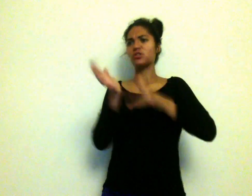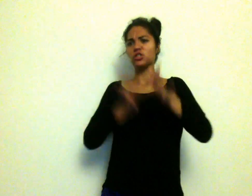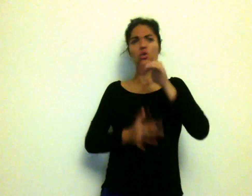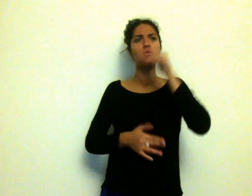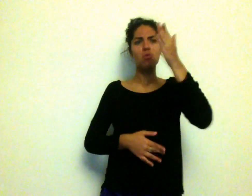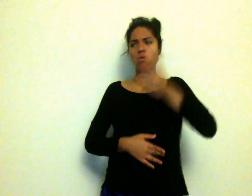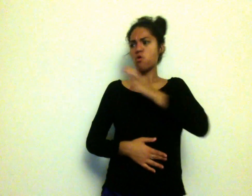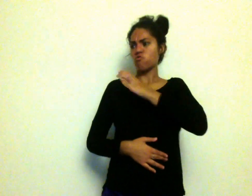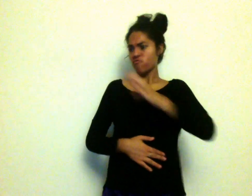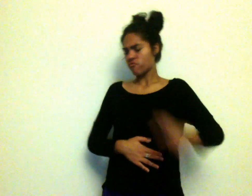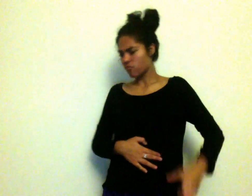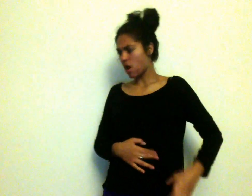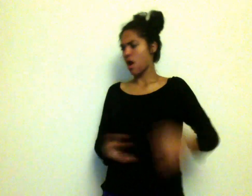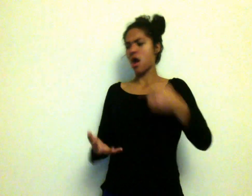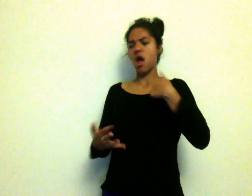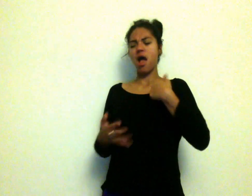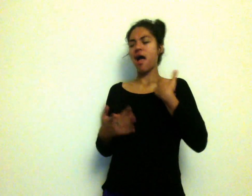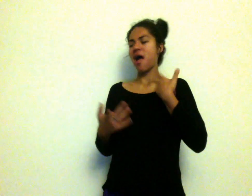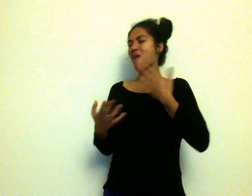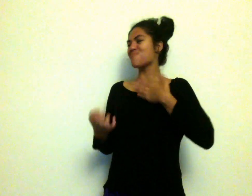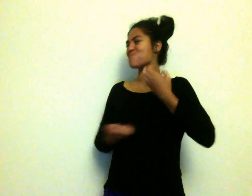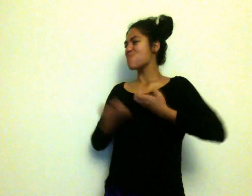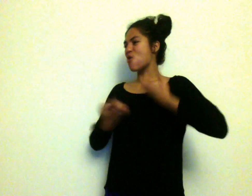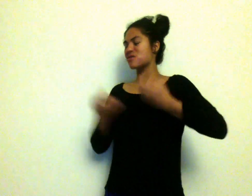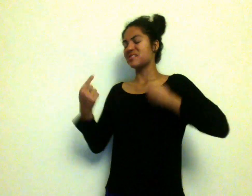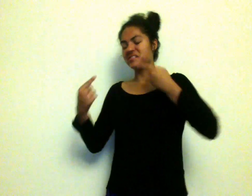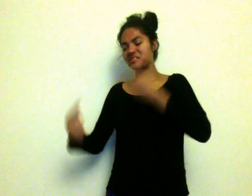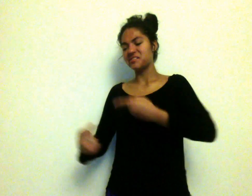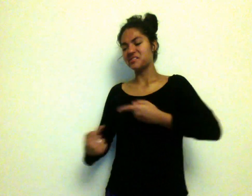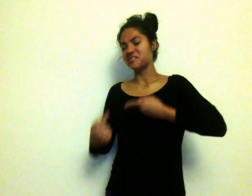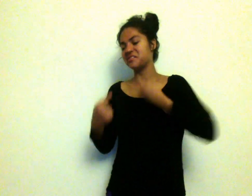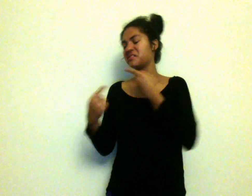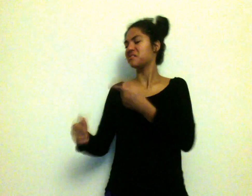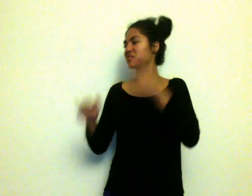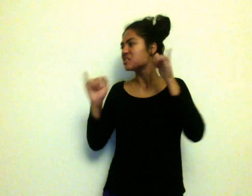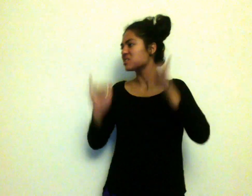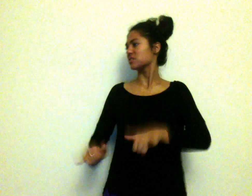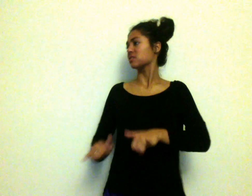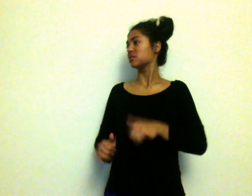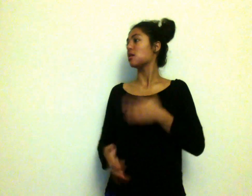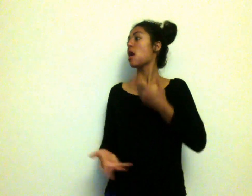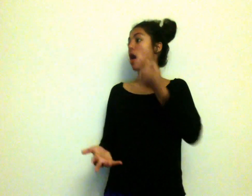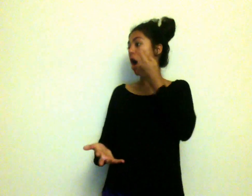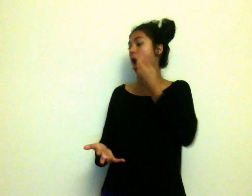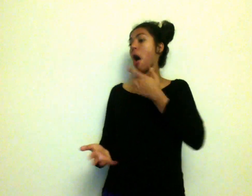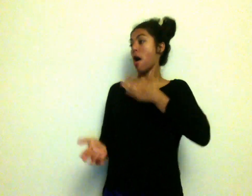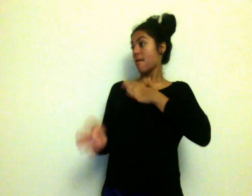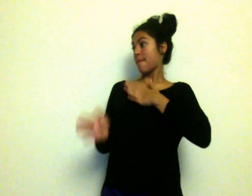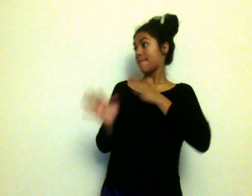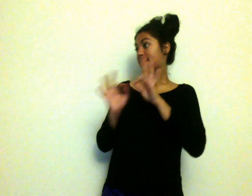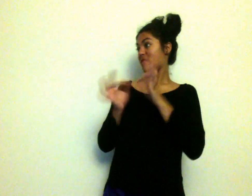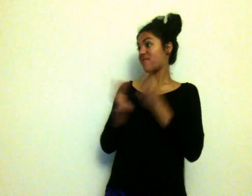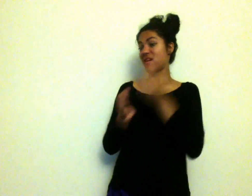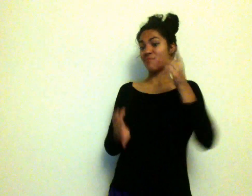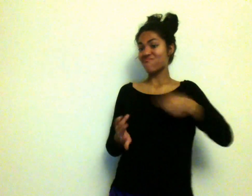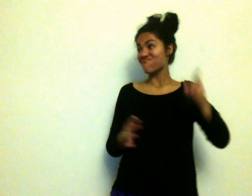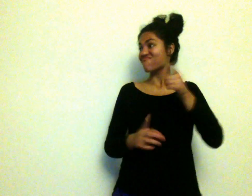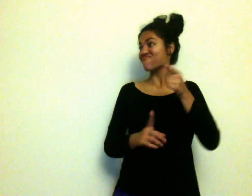emotional struggle. And he says the emotional struggle lies in the fact that I am the only one in my family who is a Christian, and I have a great deal